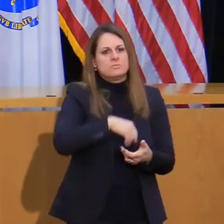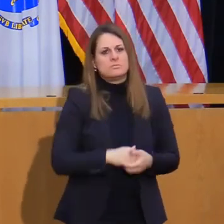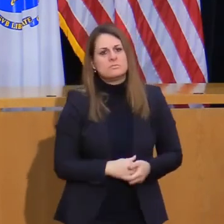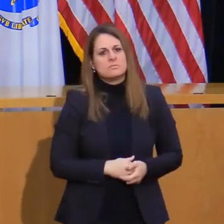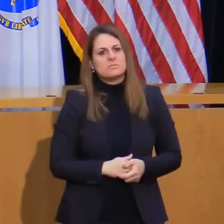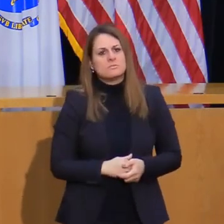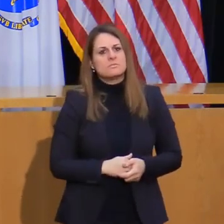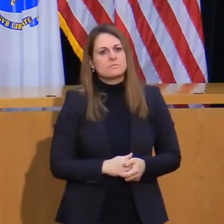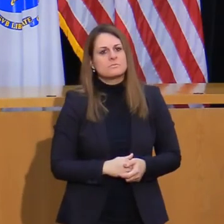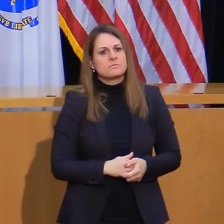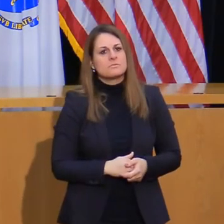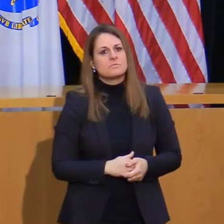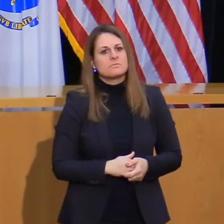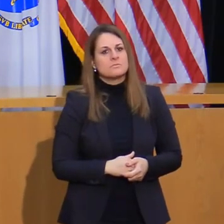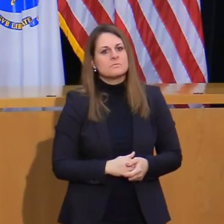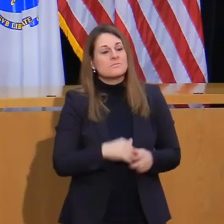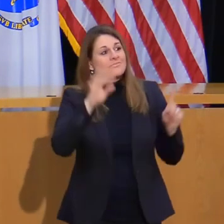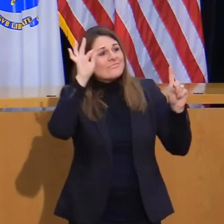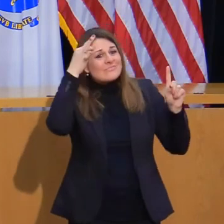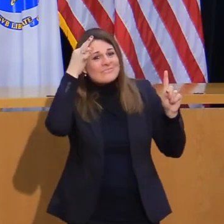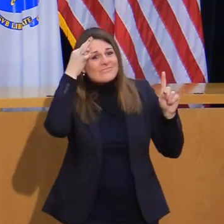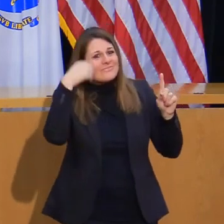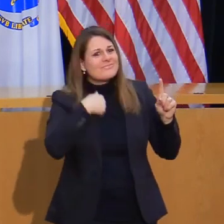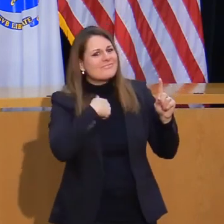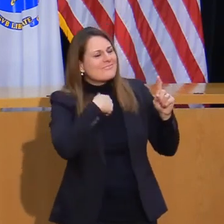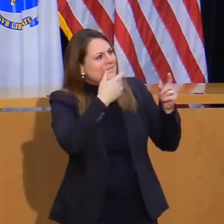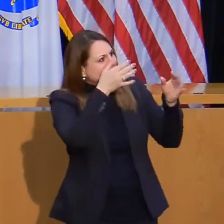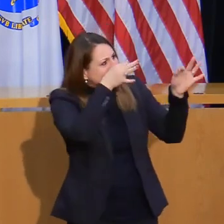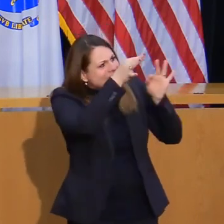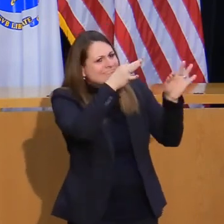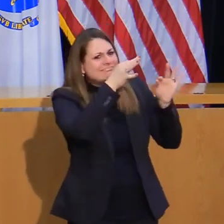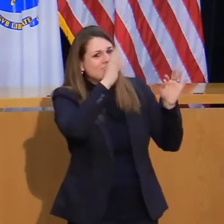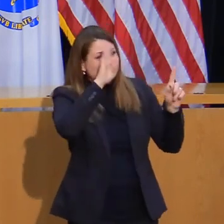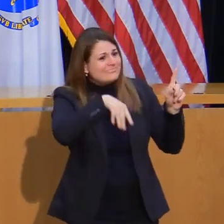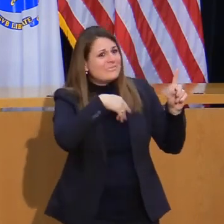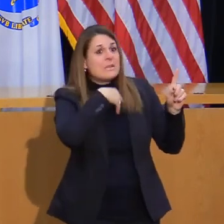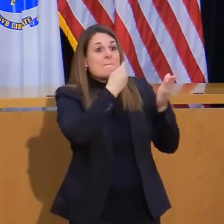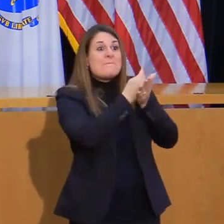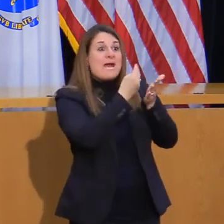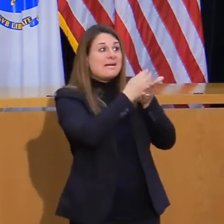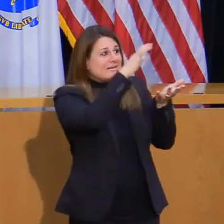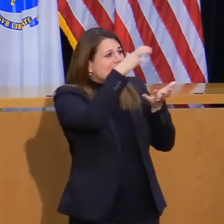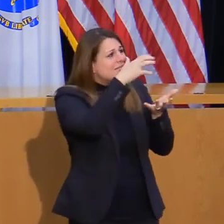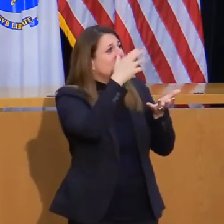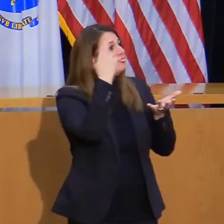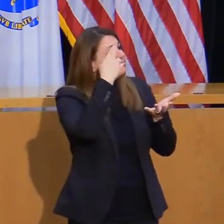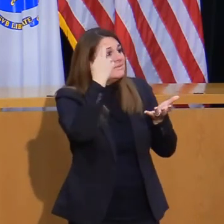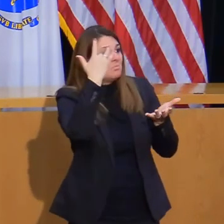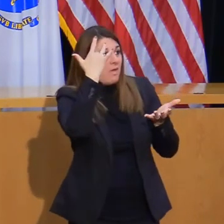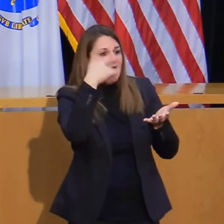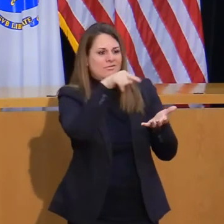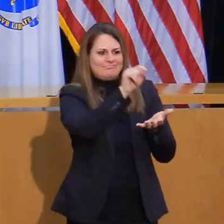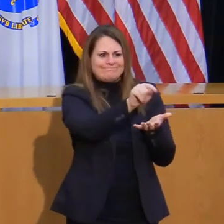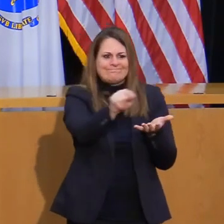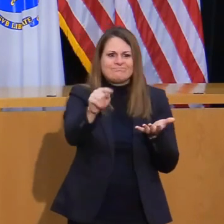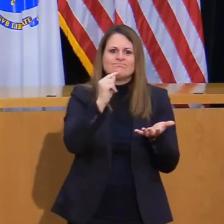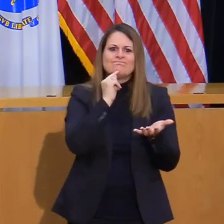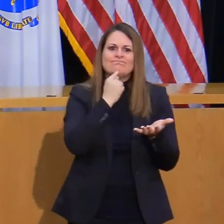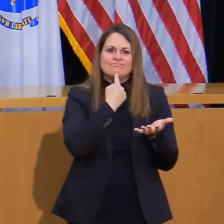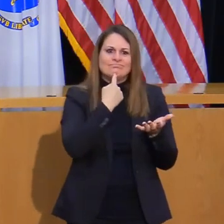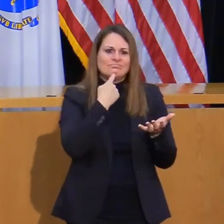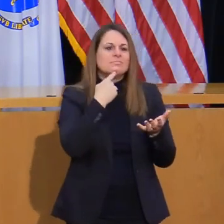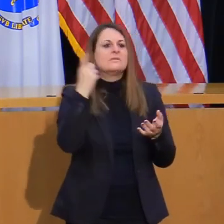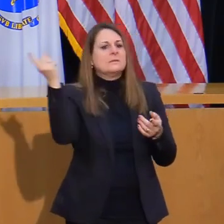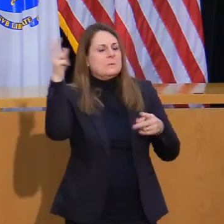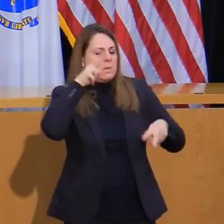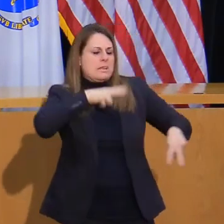U.S. Treasury in the coming weeks around the final payment figures and additional guidance around the use of these funds. We also